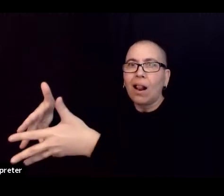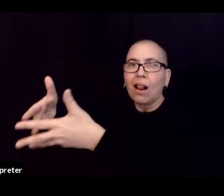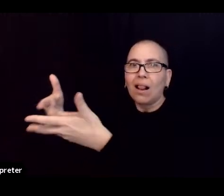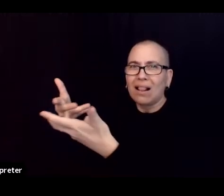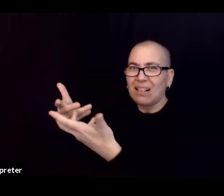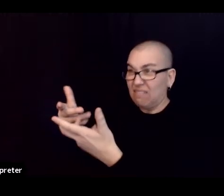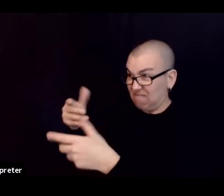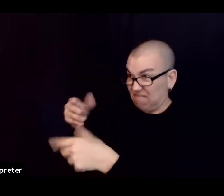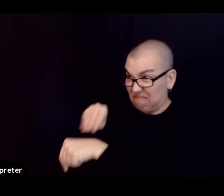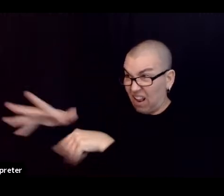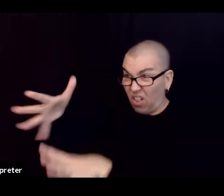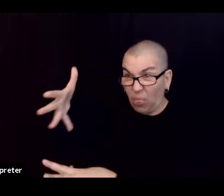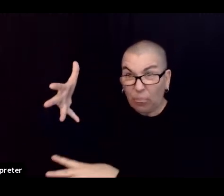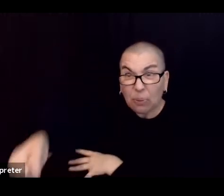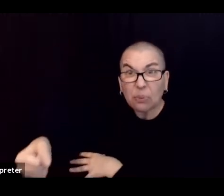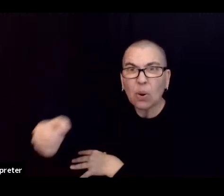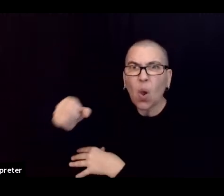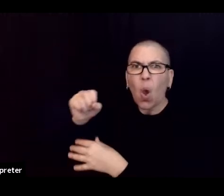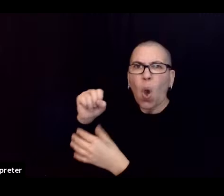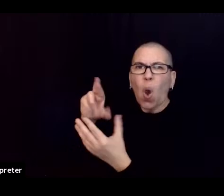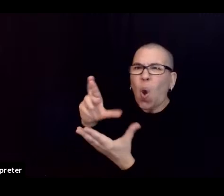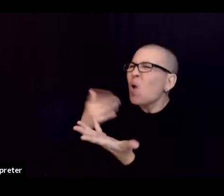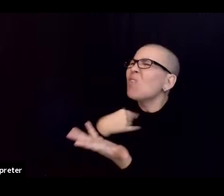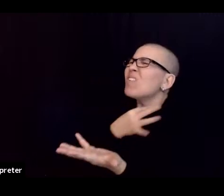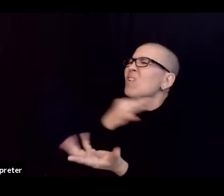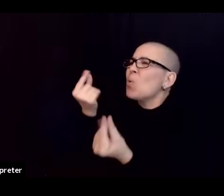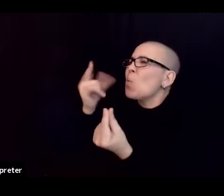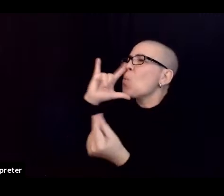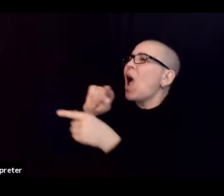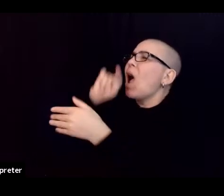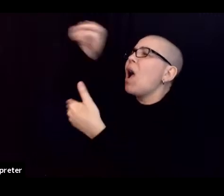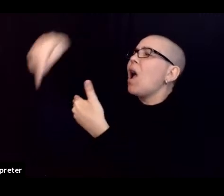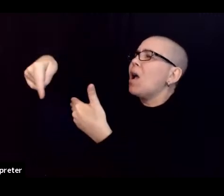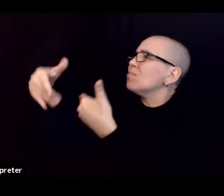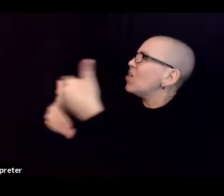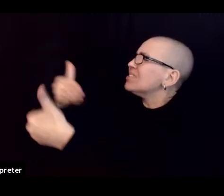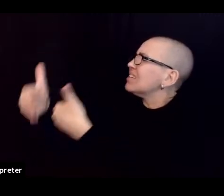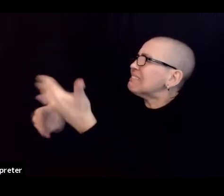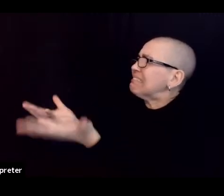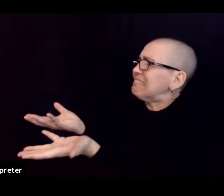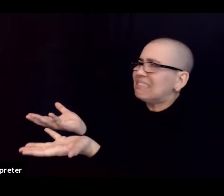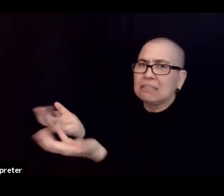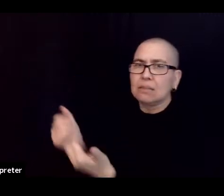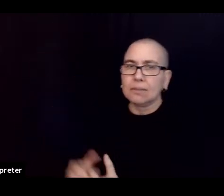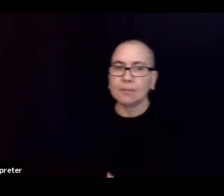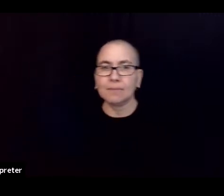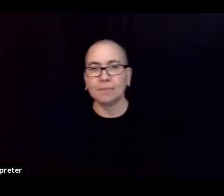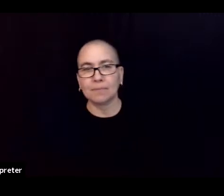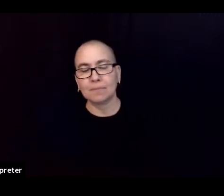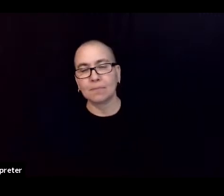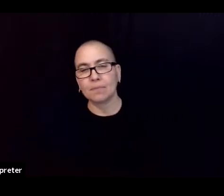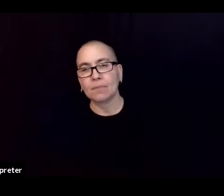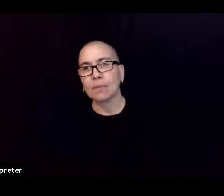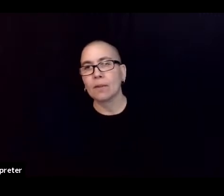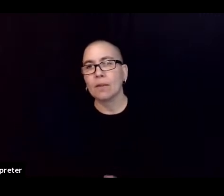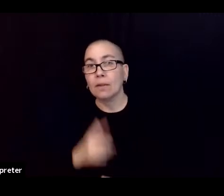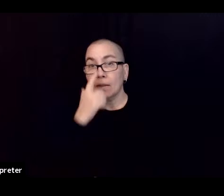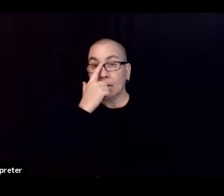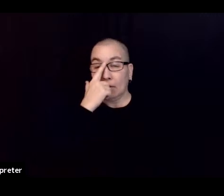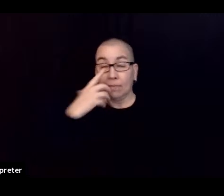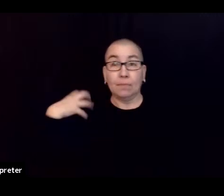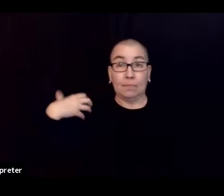in? I think that's exactly why, I think the governor indicated from the beginning that we